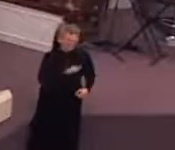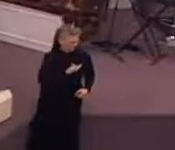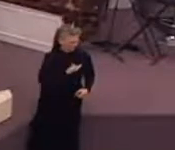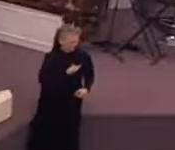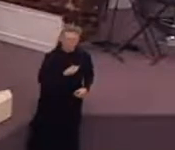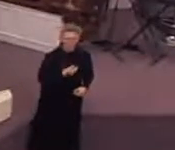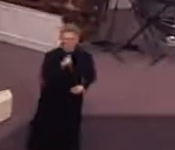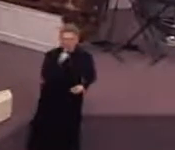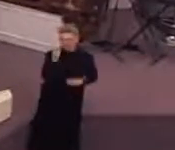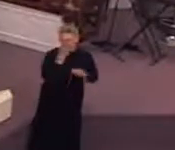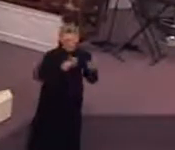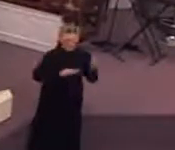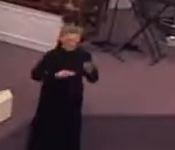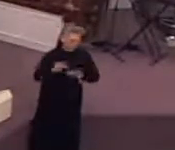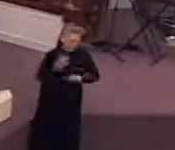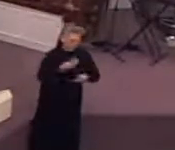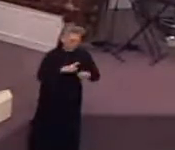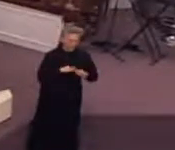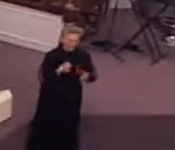not worried about the economy.